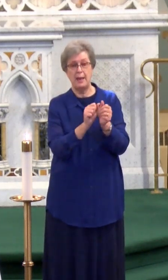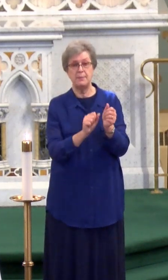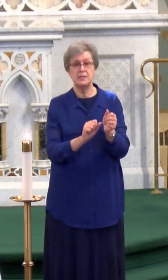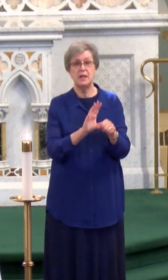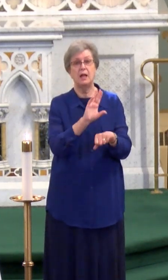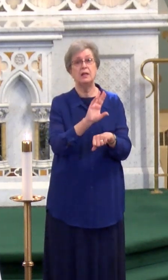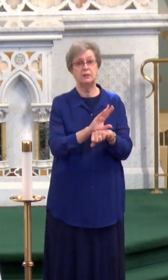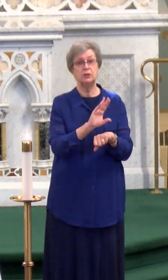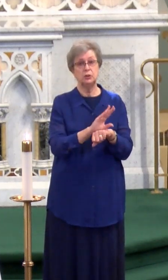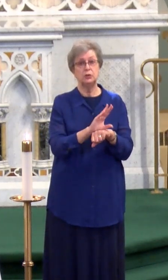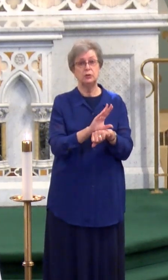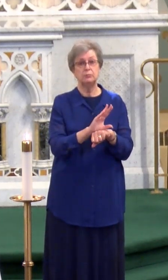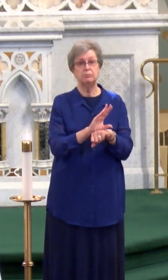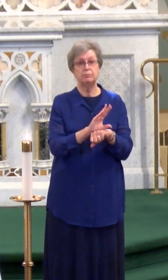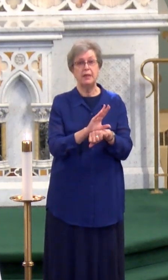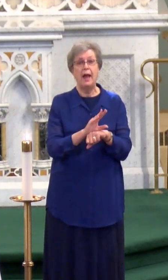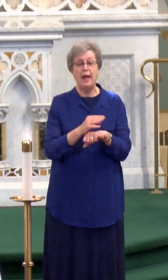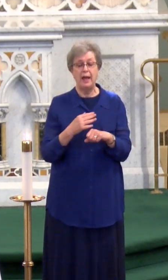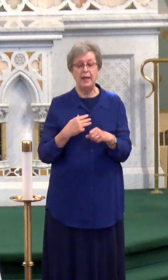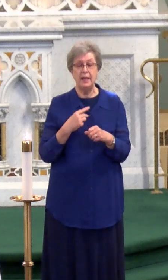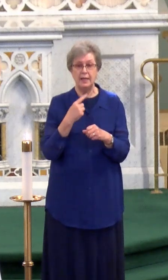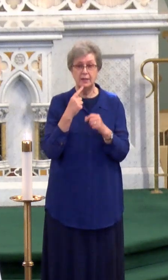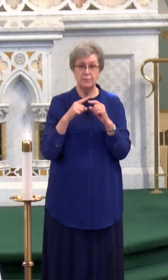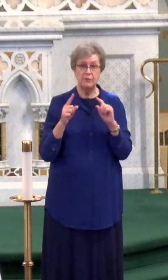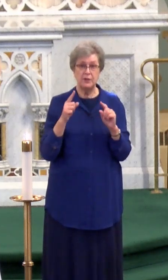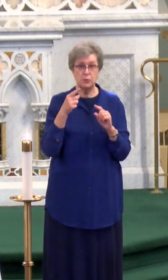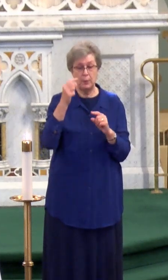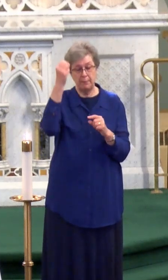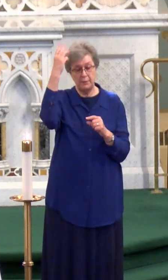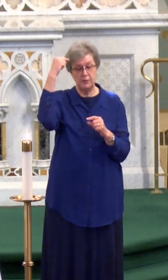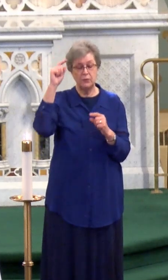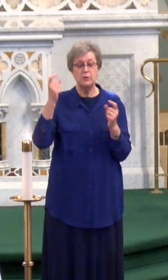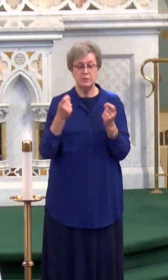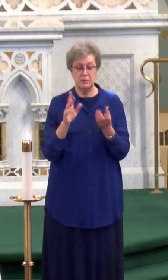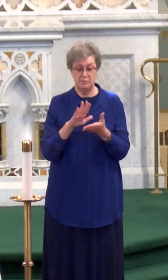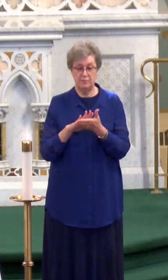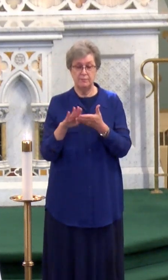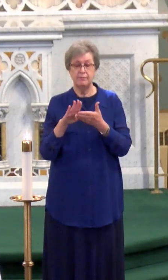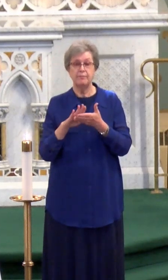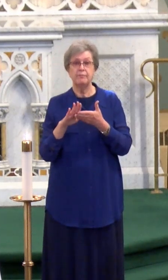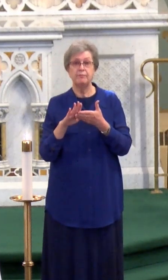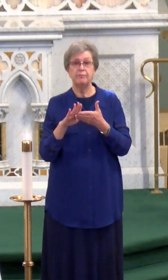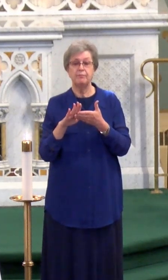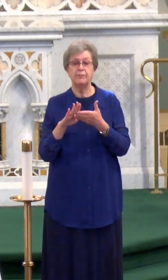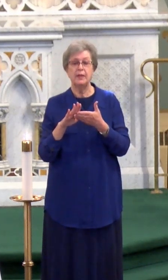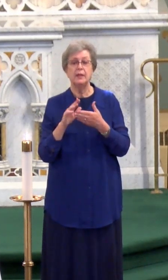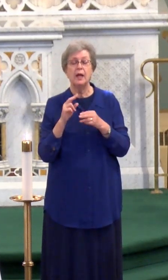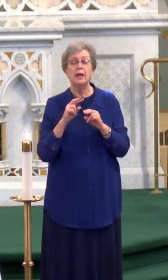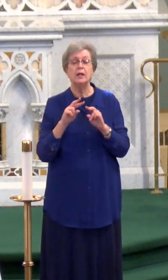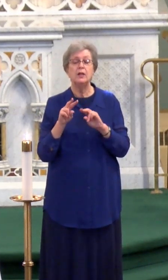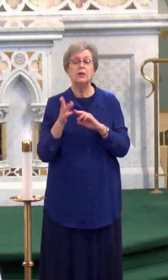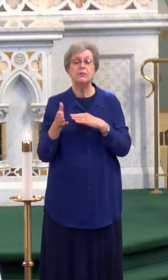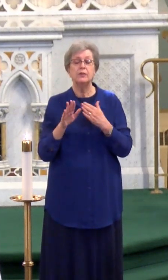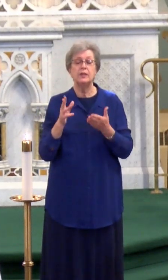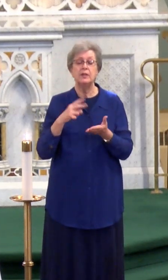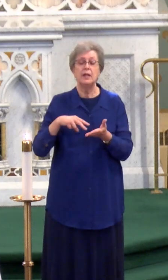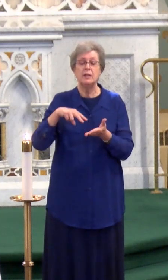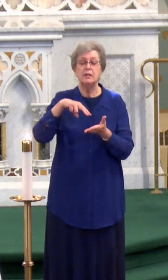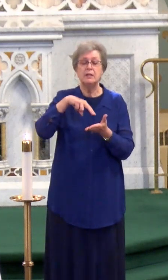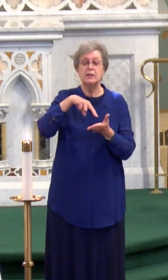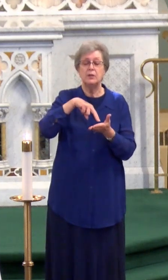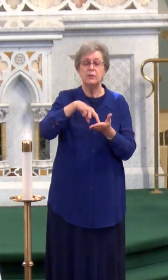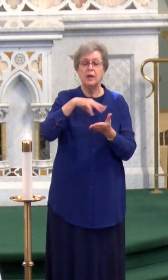and apostolic church. I confess one baptism for the forgiveness of sins, and I look forward